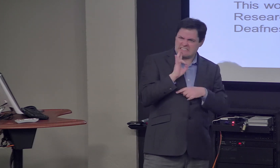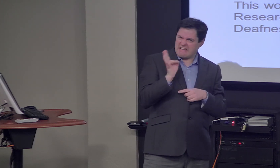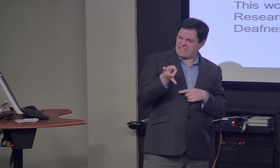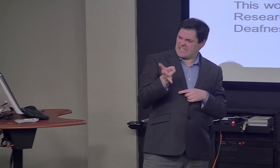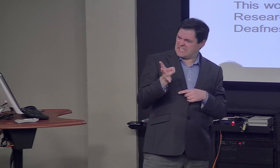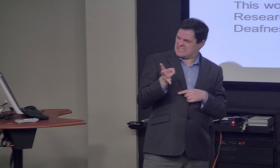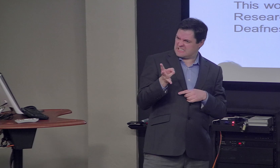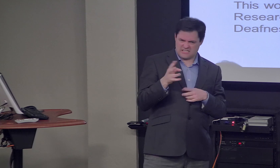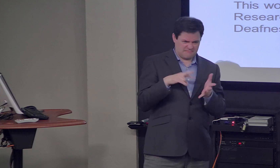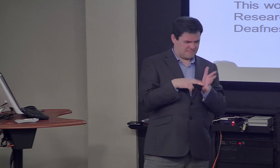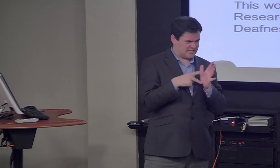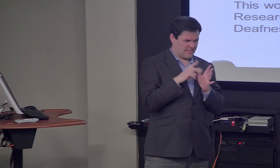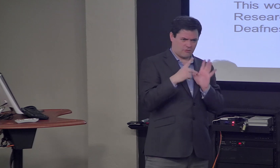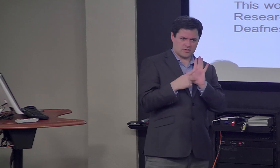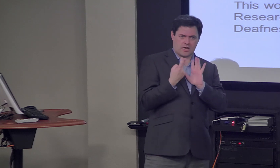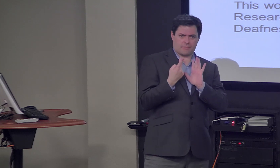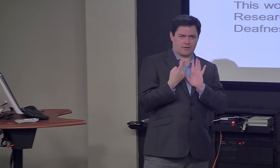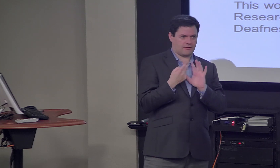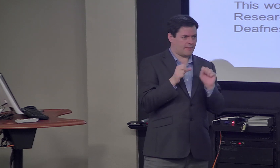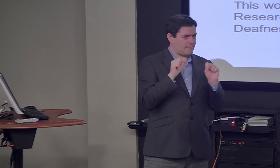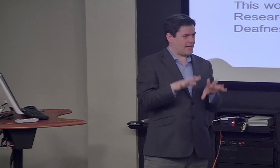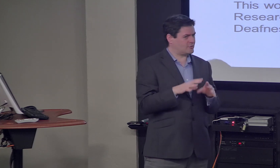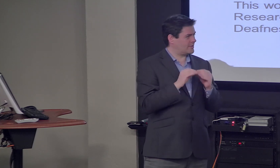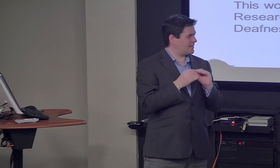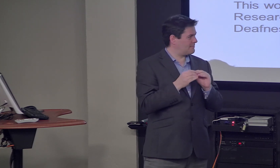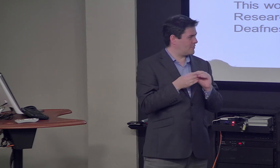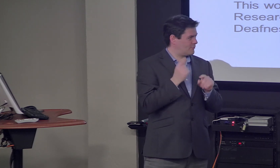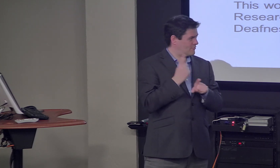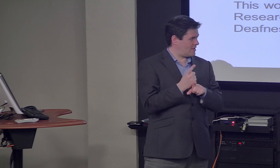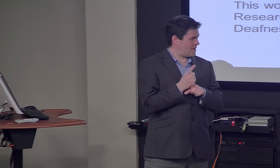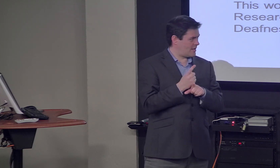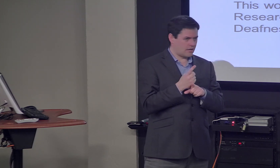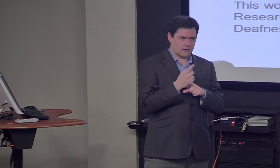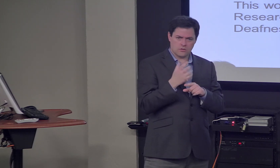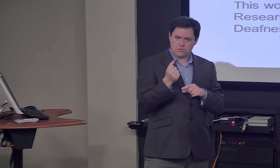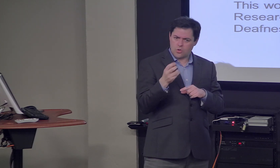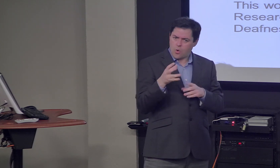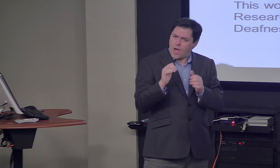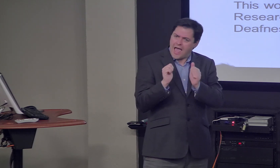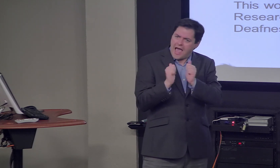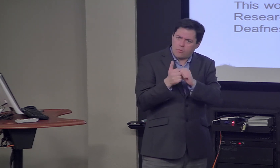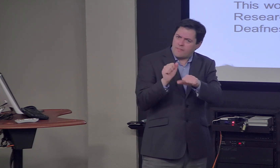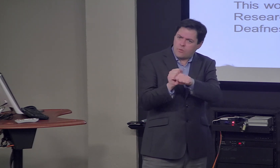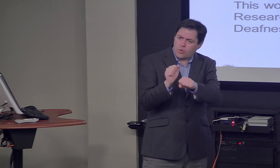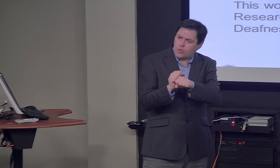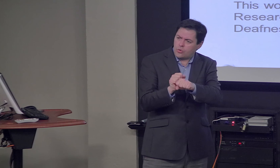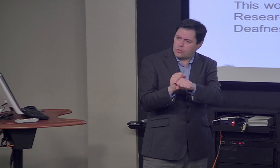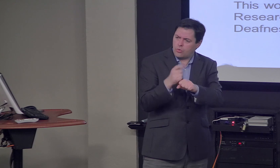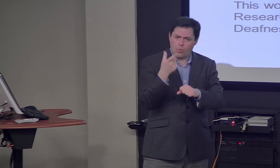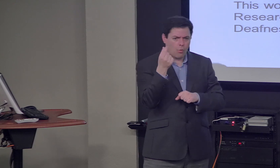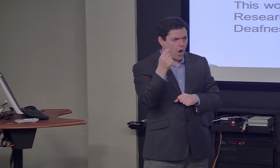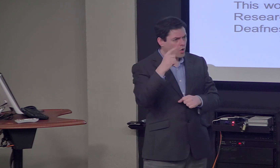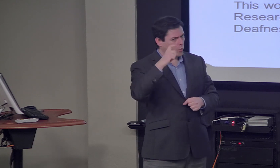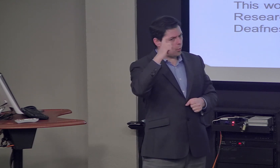Actually 70 years old in the field of interpreting. I mean, that's double the magic number, right? So how is it they're able to